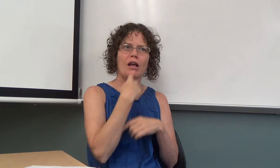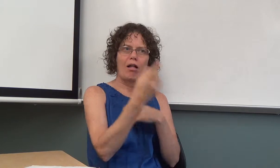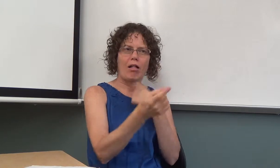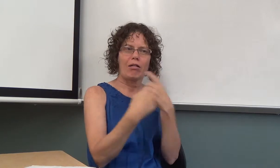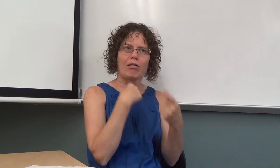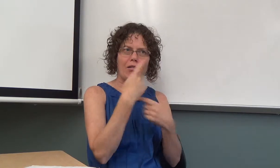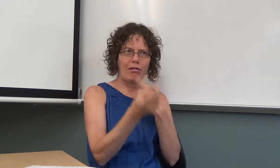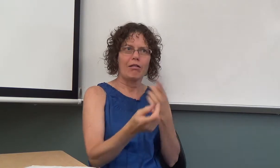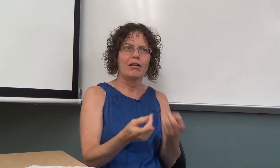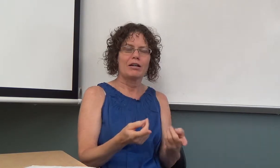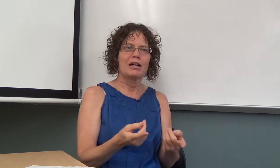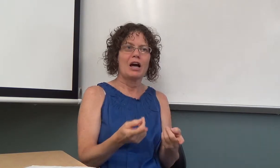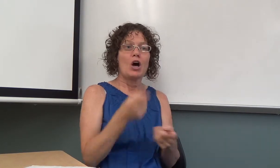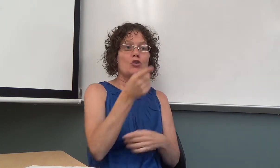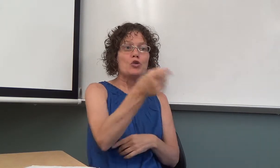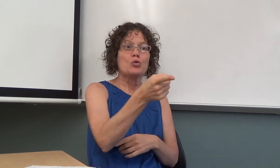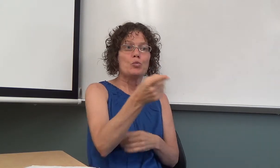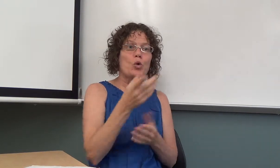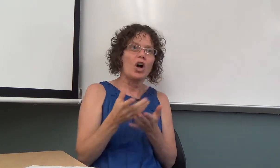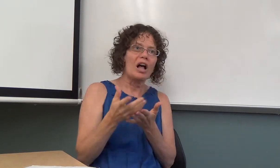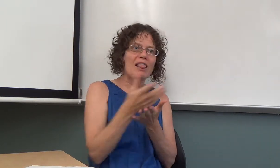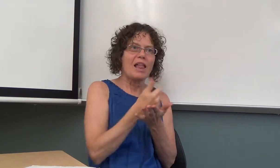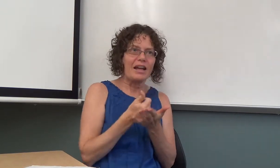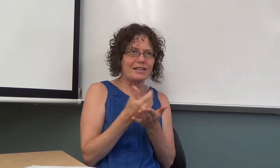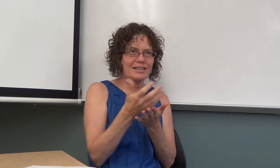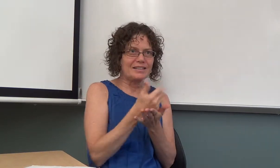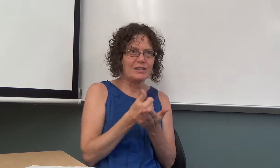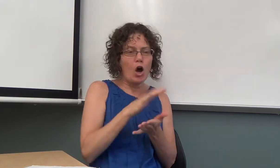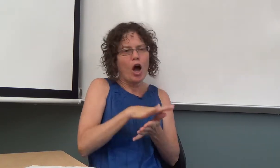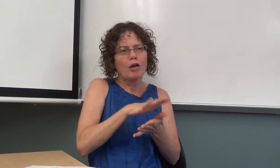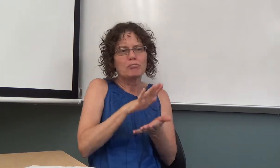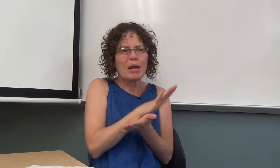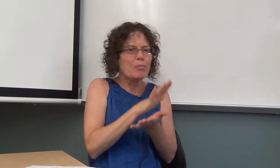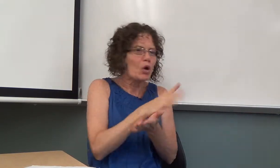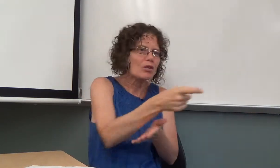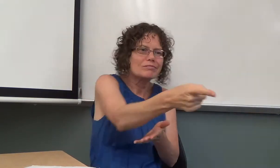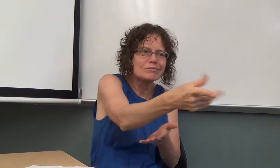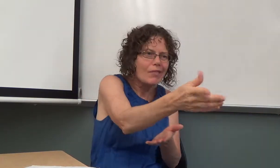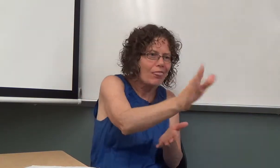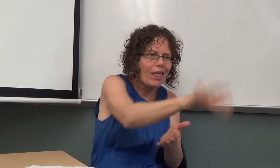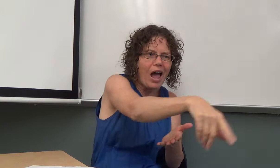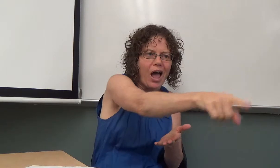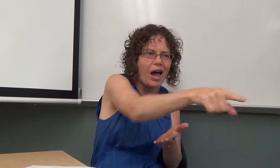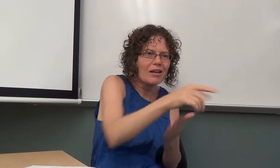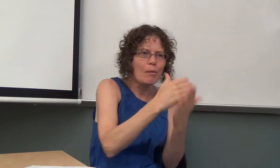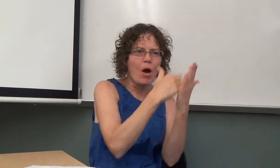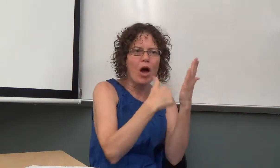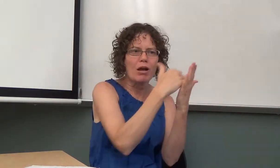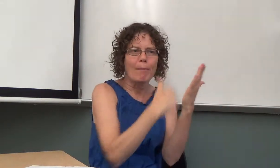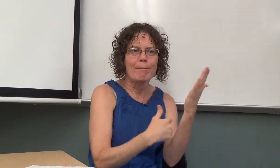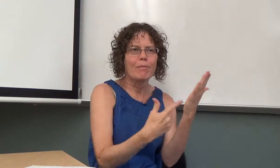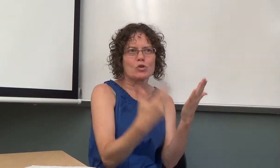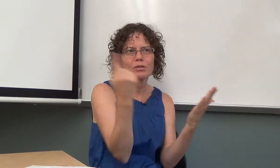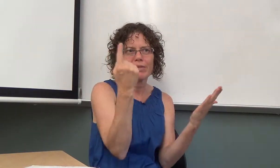and you're going to collect on a piece of paper, maybe on the homework paper, okay, a